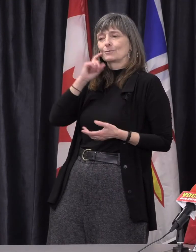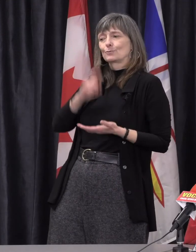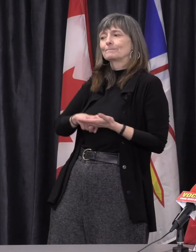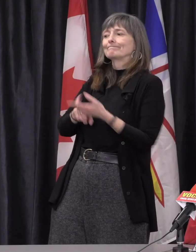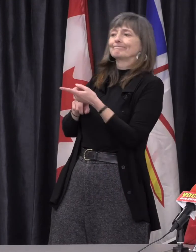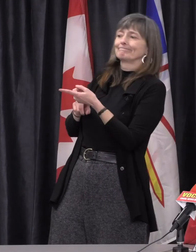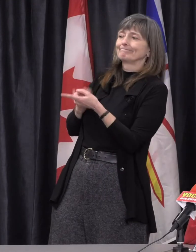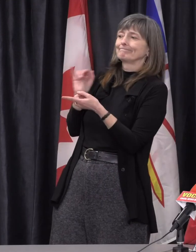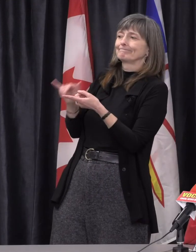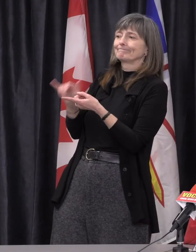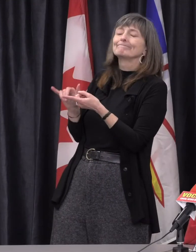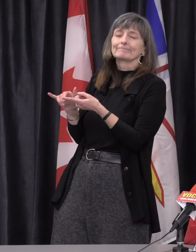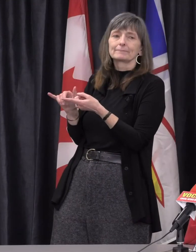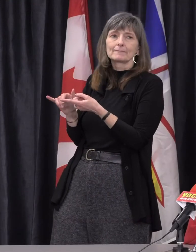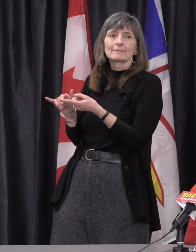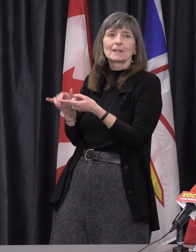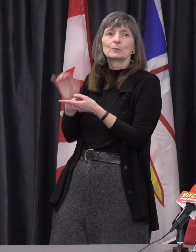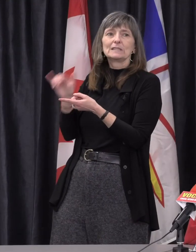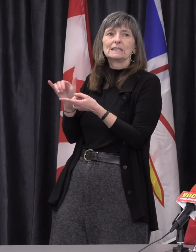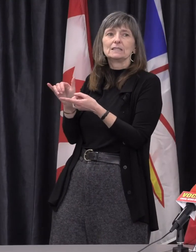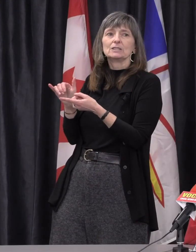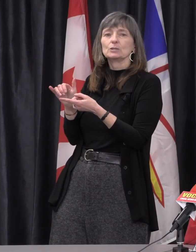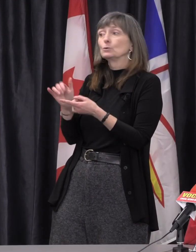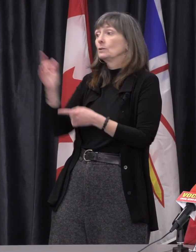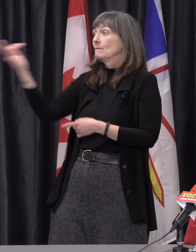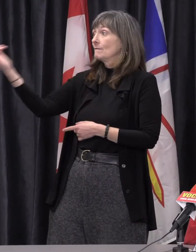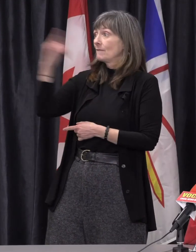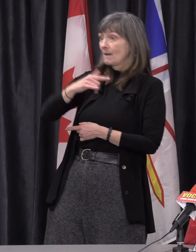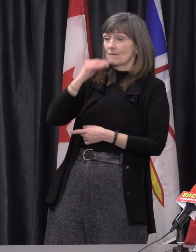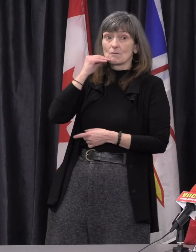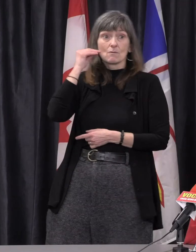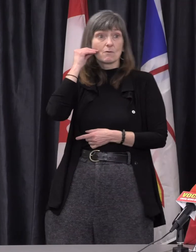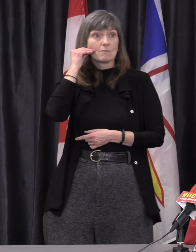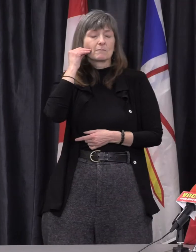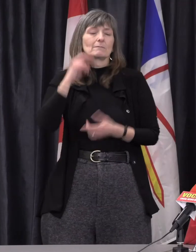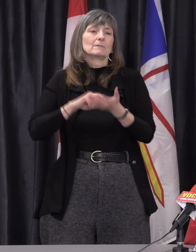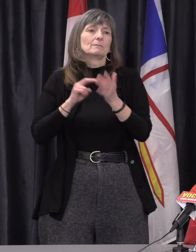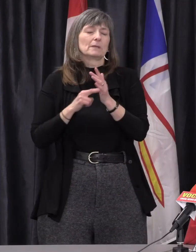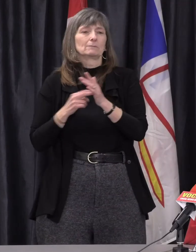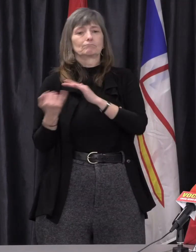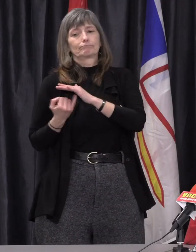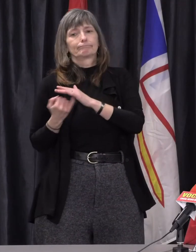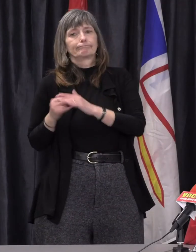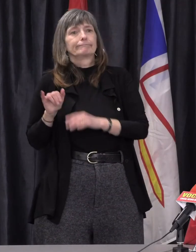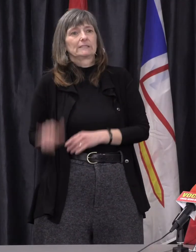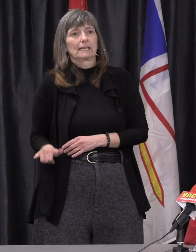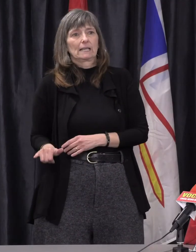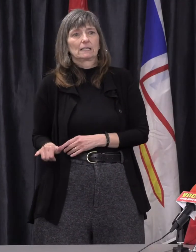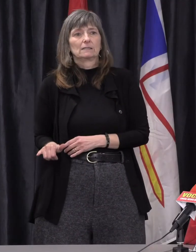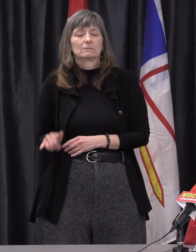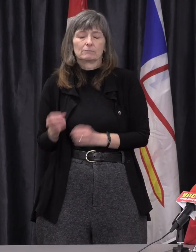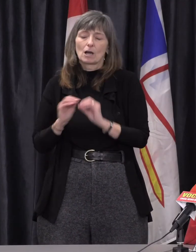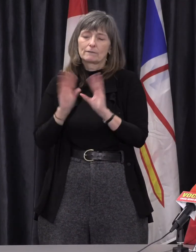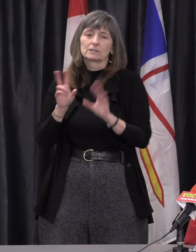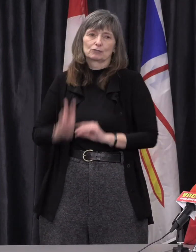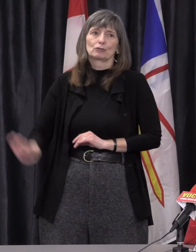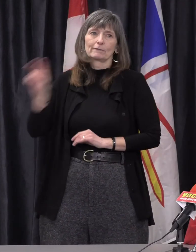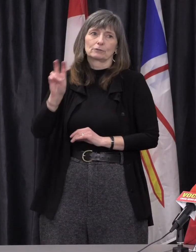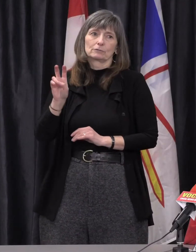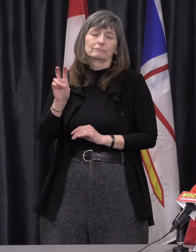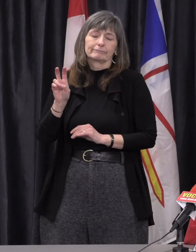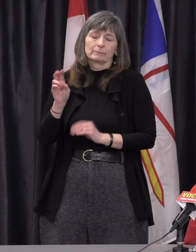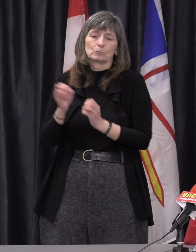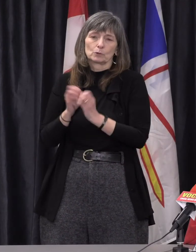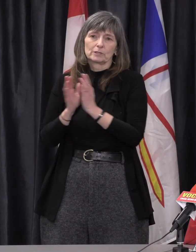recommendation about people isolating after their return, because travel seemed to be a big risk factor. Government officials were told to